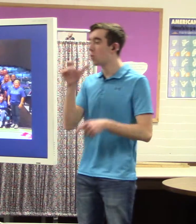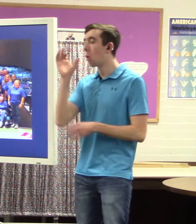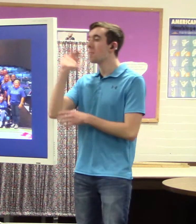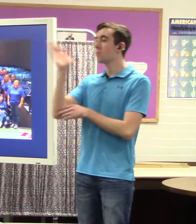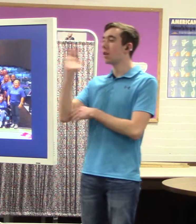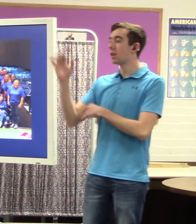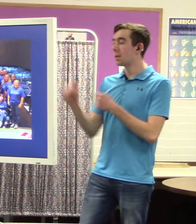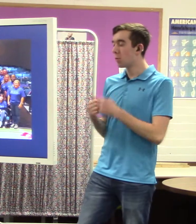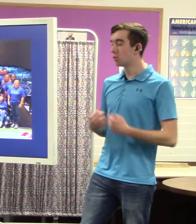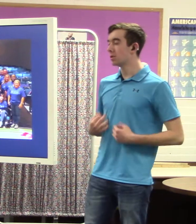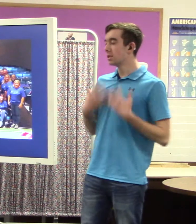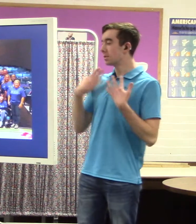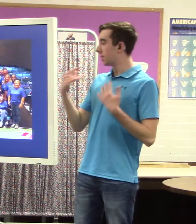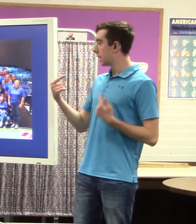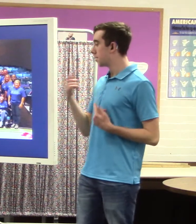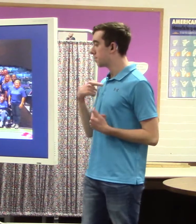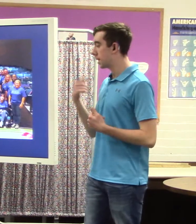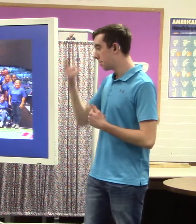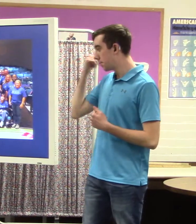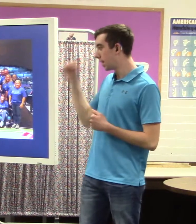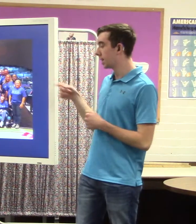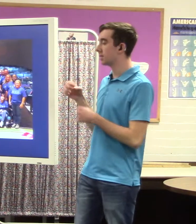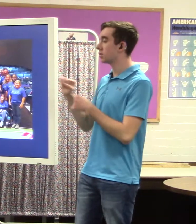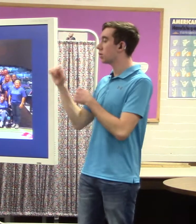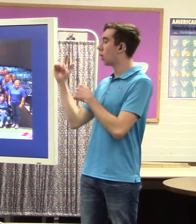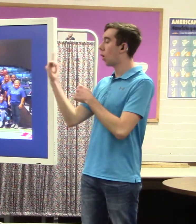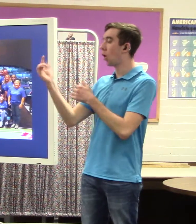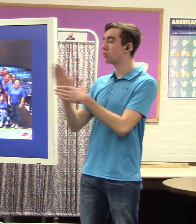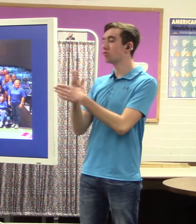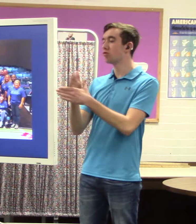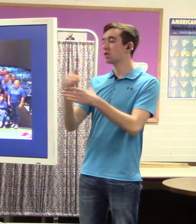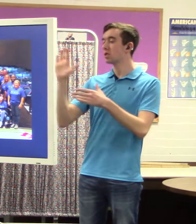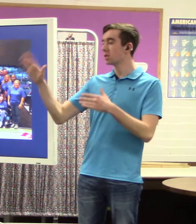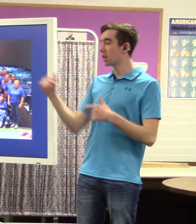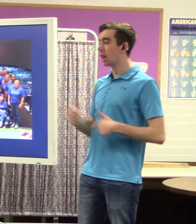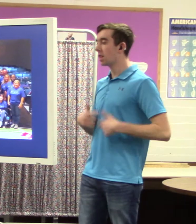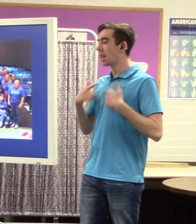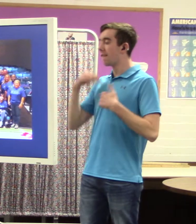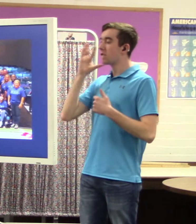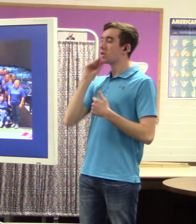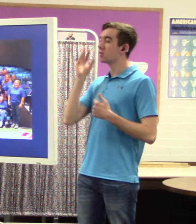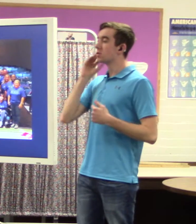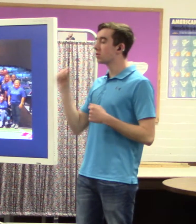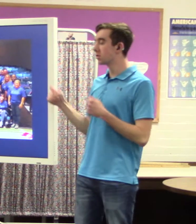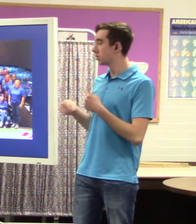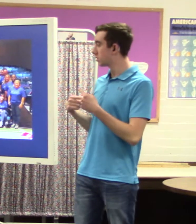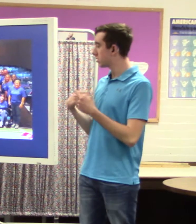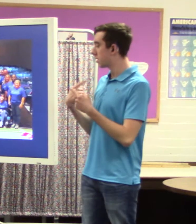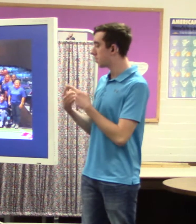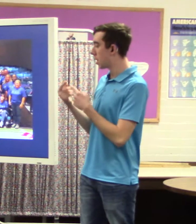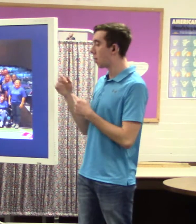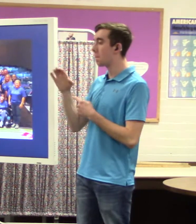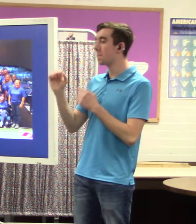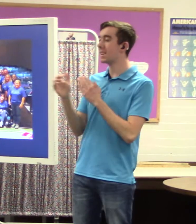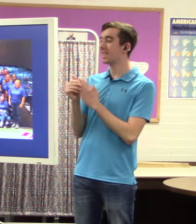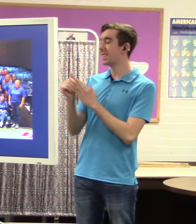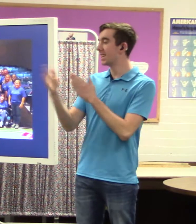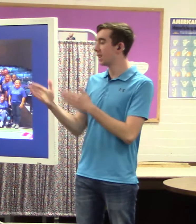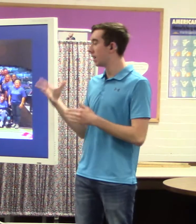Most all of the people who were presenting were very inspiring because they were all sharing some of their life stories about